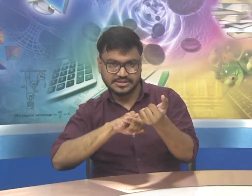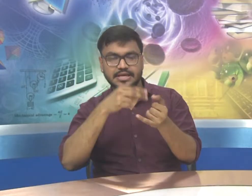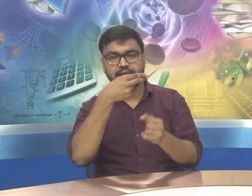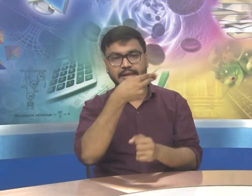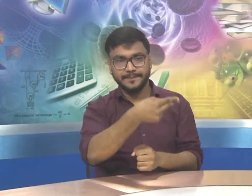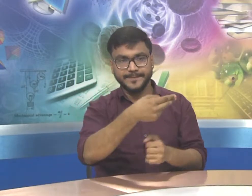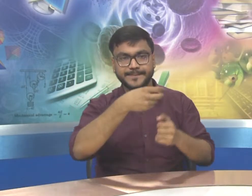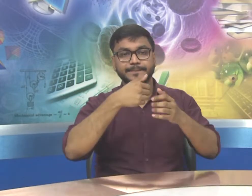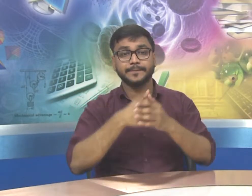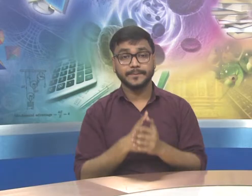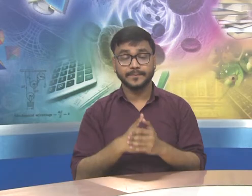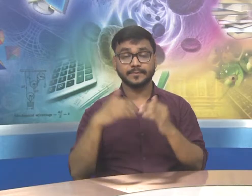atoms,